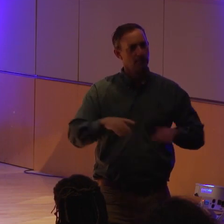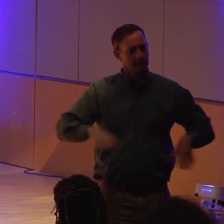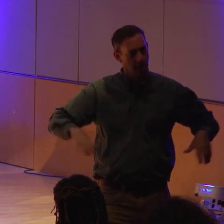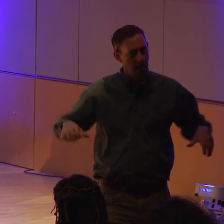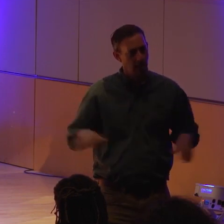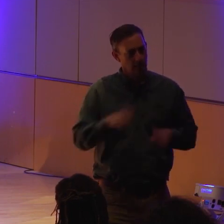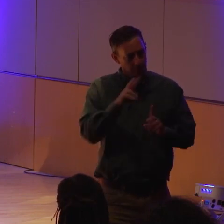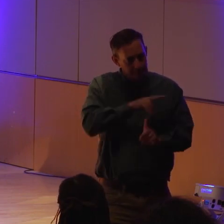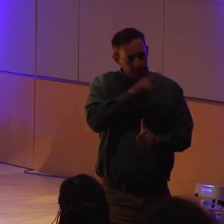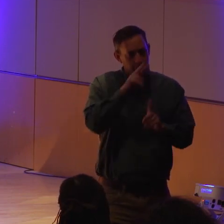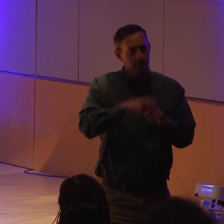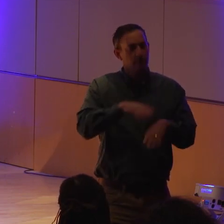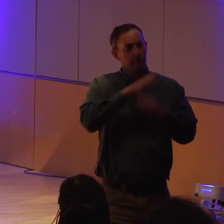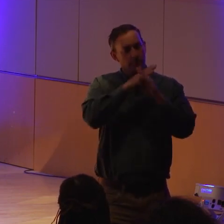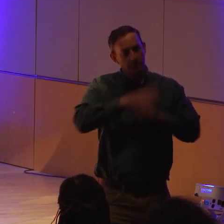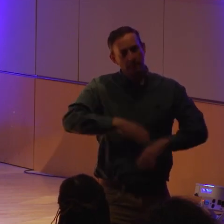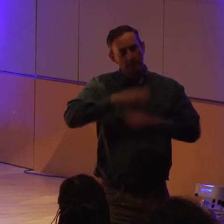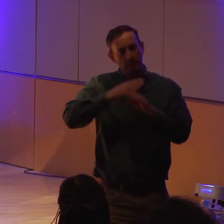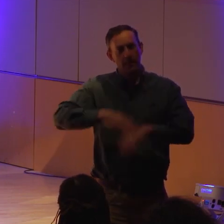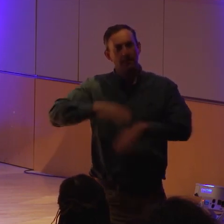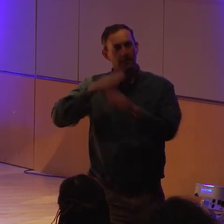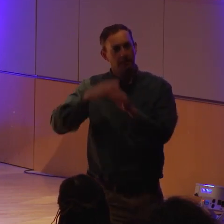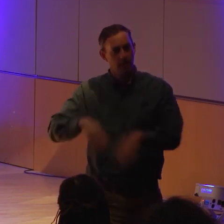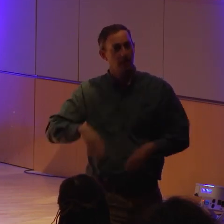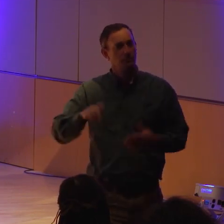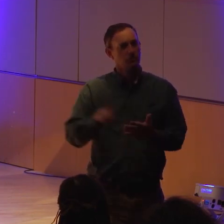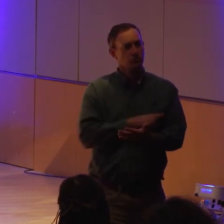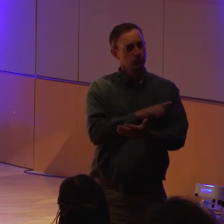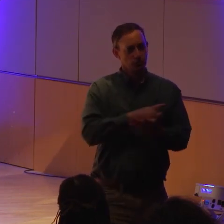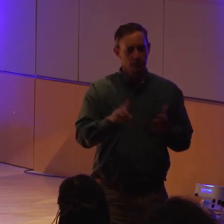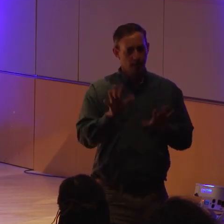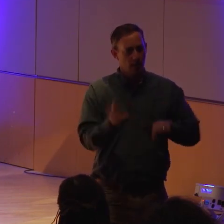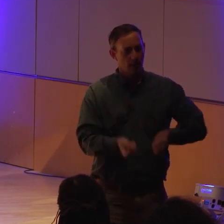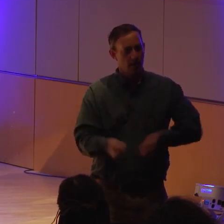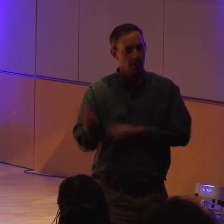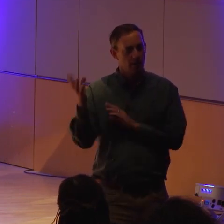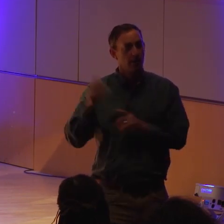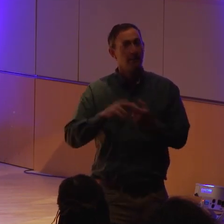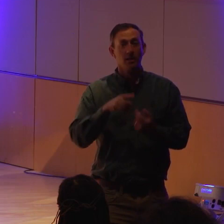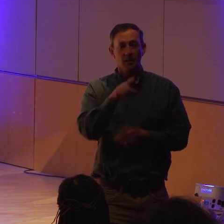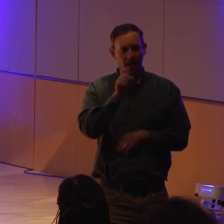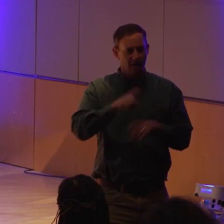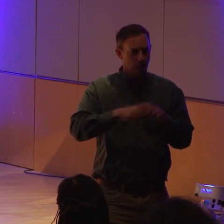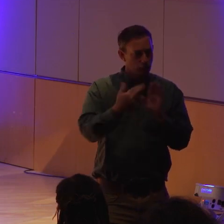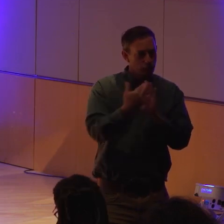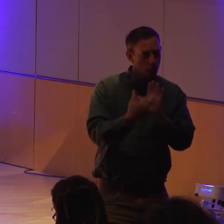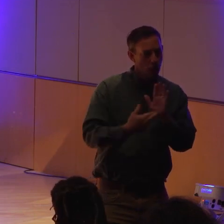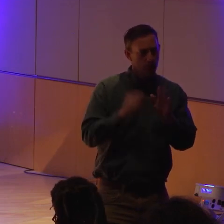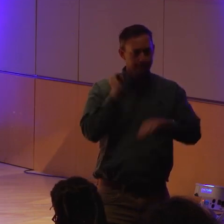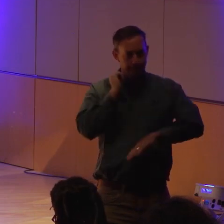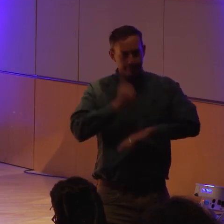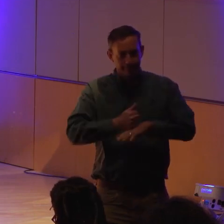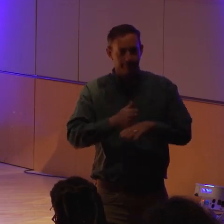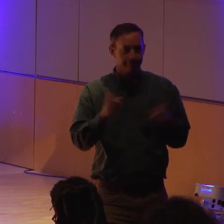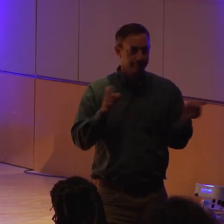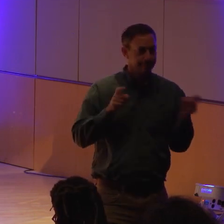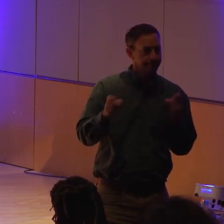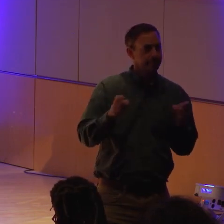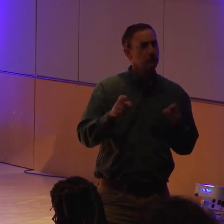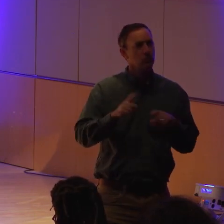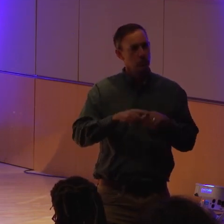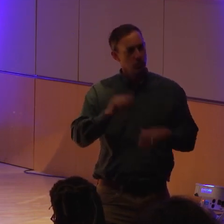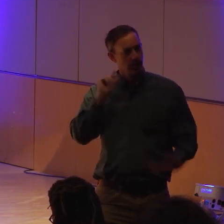to overcome barriers and combat discrimination. This might mean regulating and legislating, if necessary, to